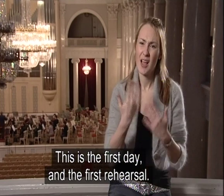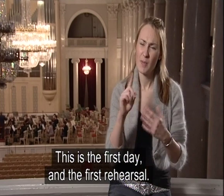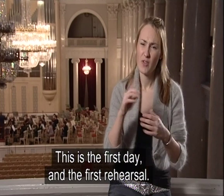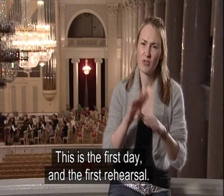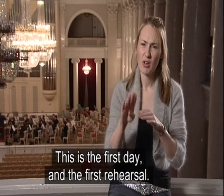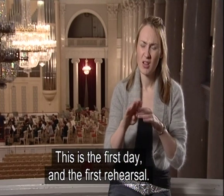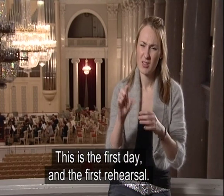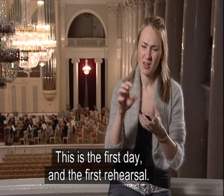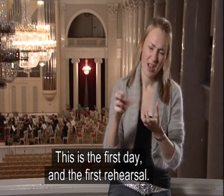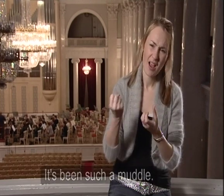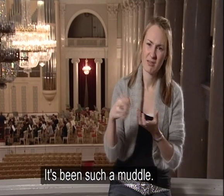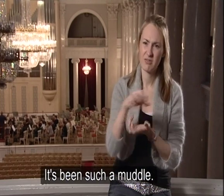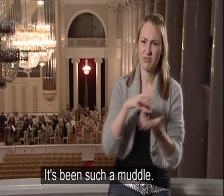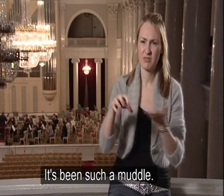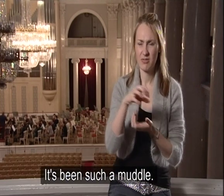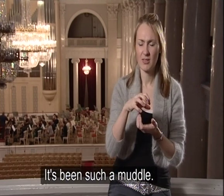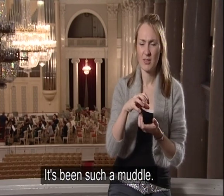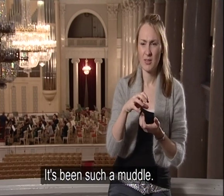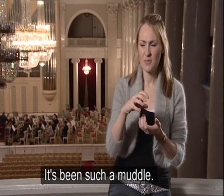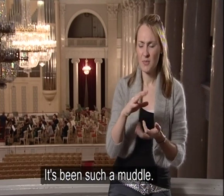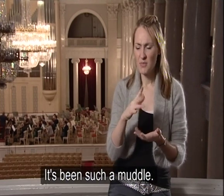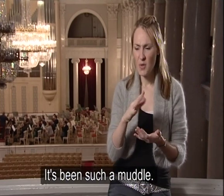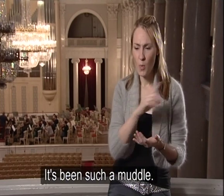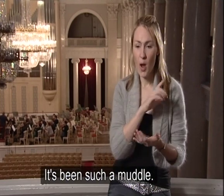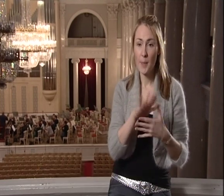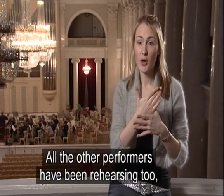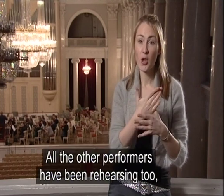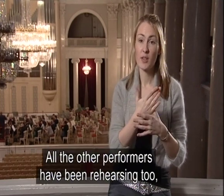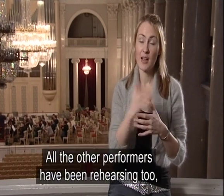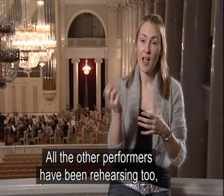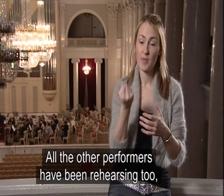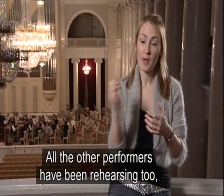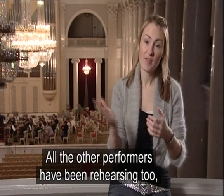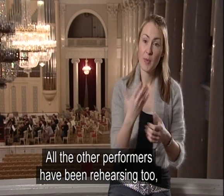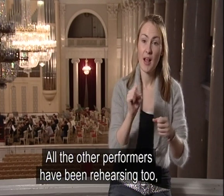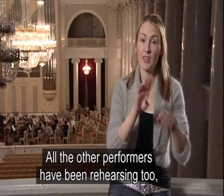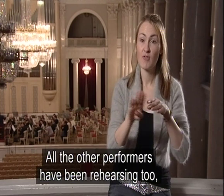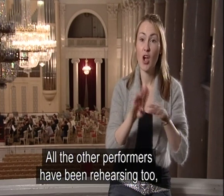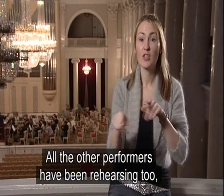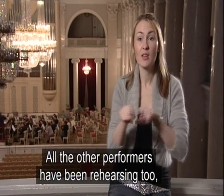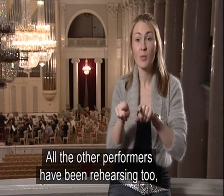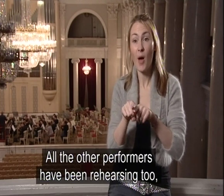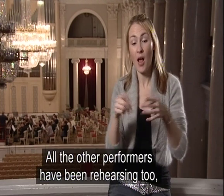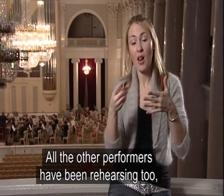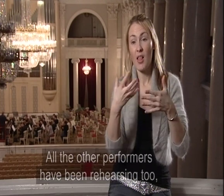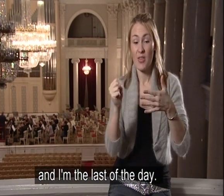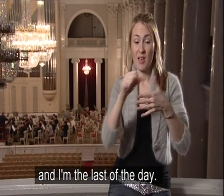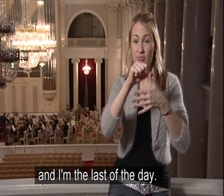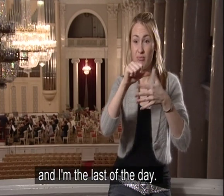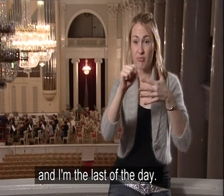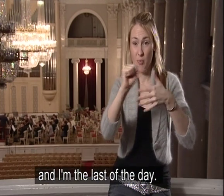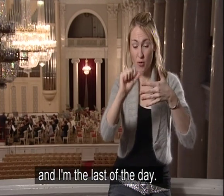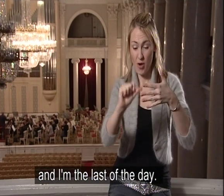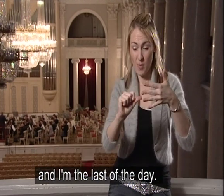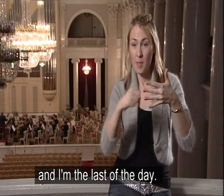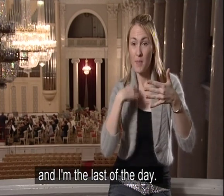This is the first day and the first rehearsal. It's been such a muddle. All the other performers have been rehearsing too, and